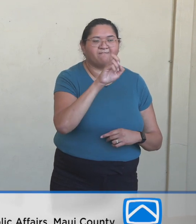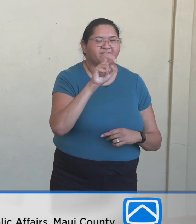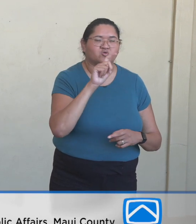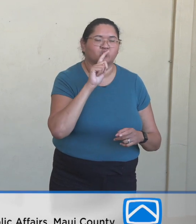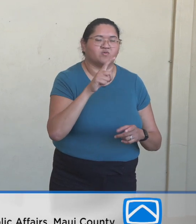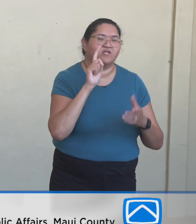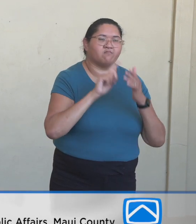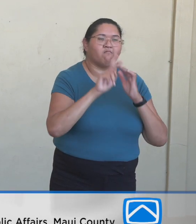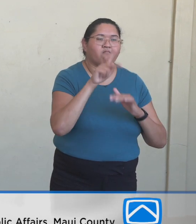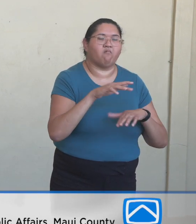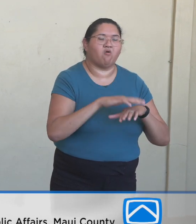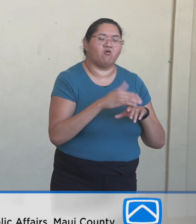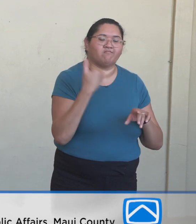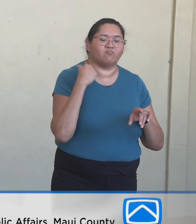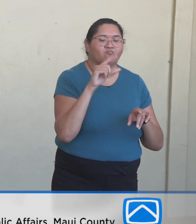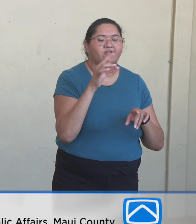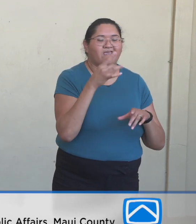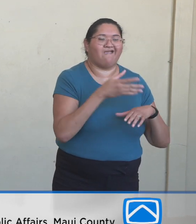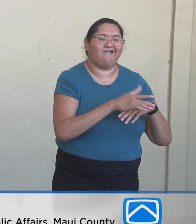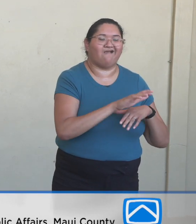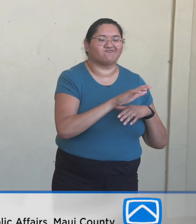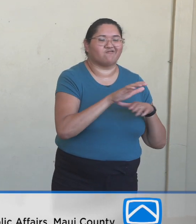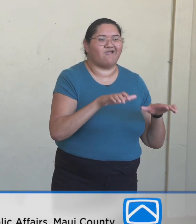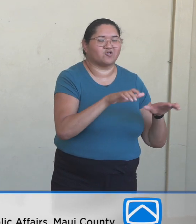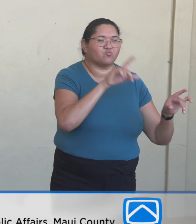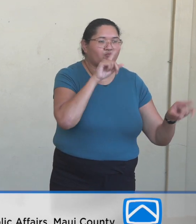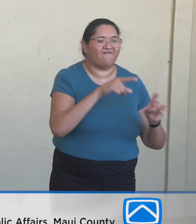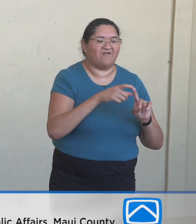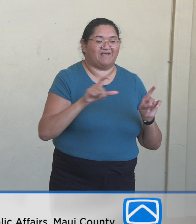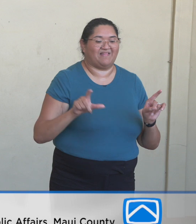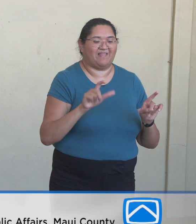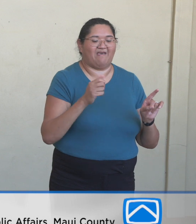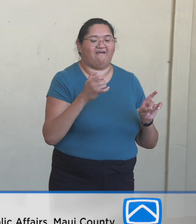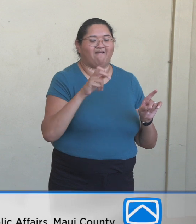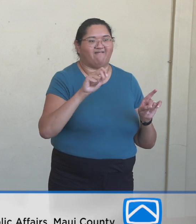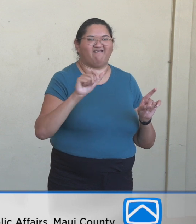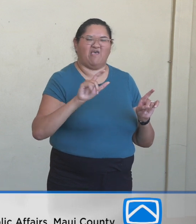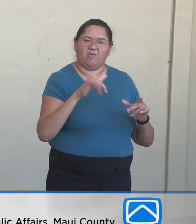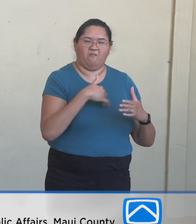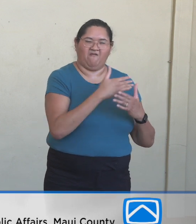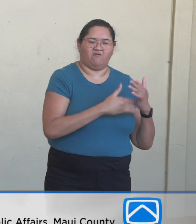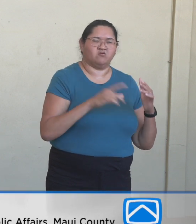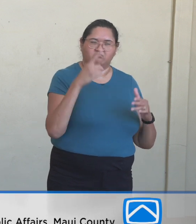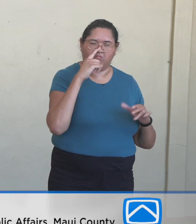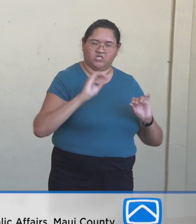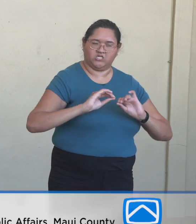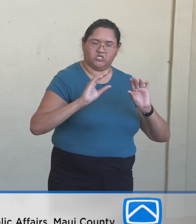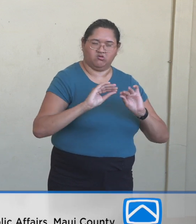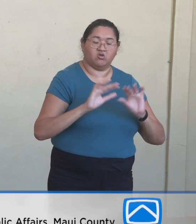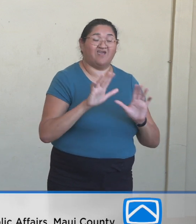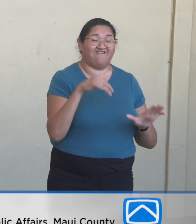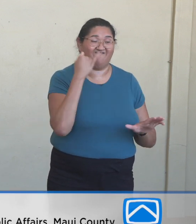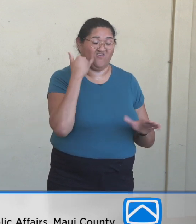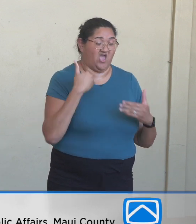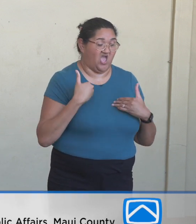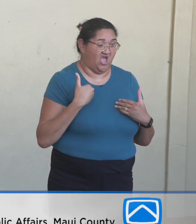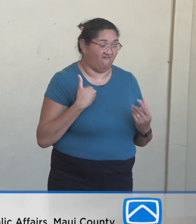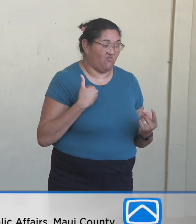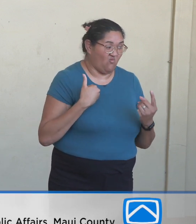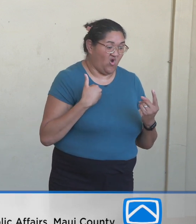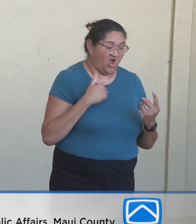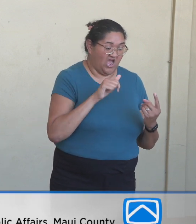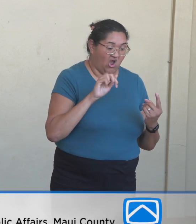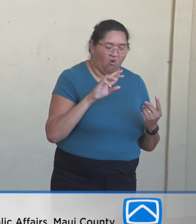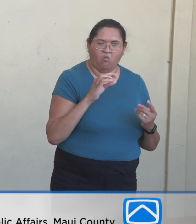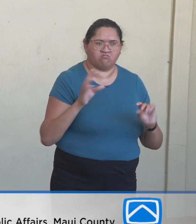up on the 2018 after-action report from Lahaina. That's the first part of the question. Could you clear up if there is one or if there